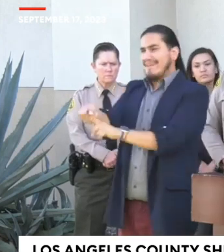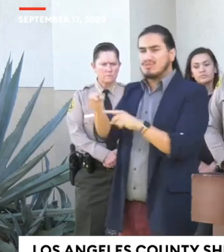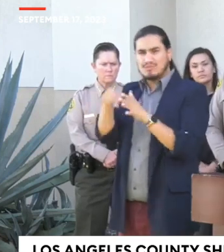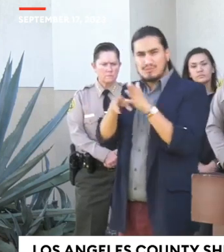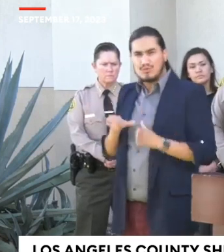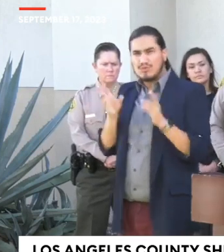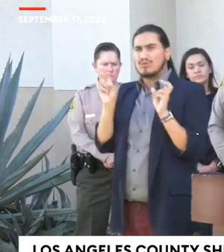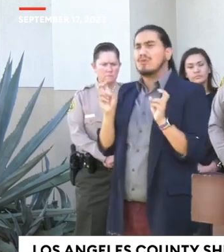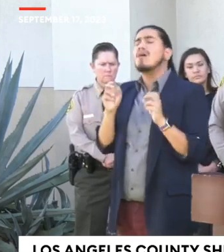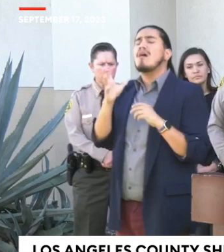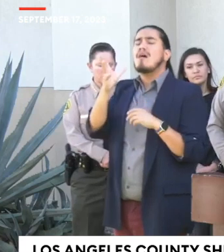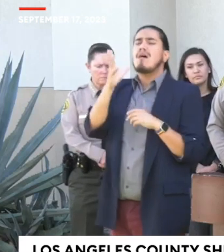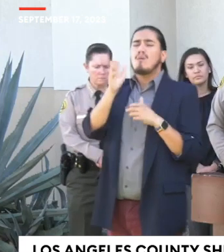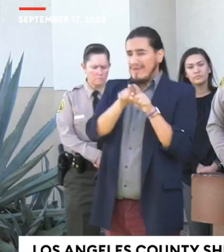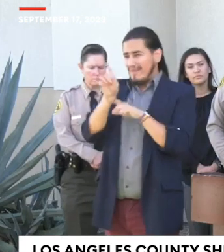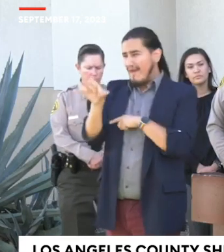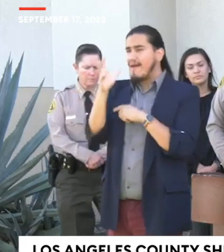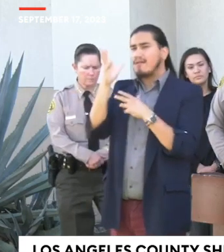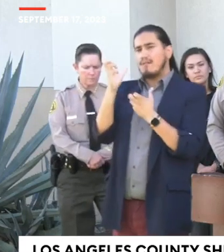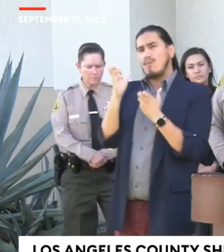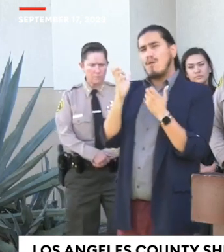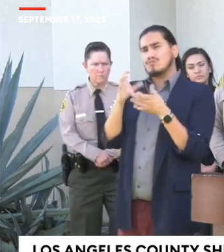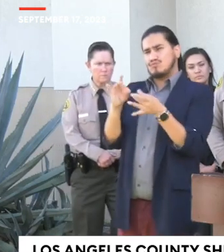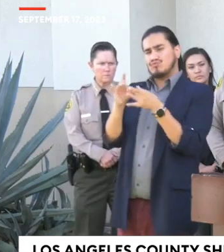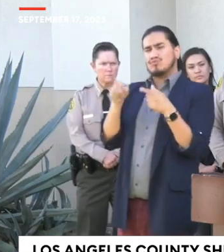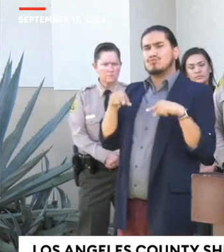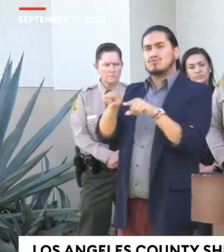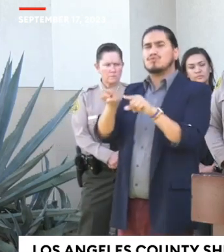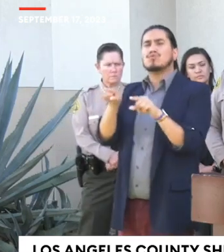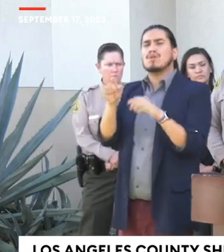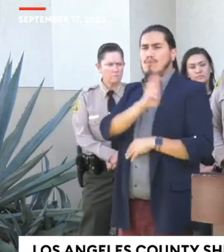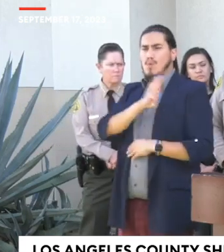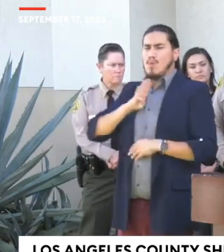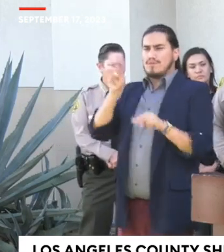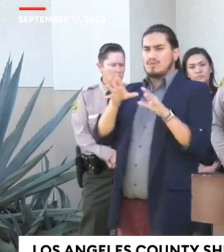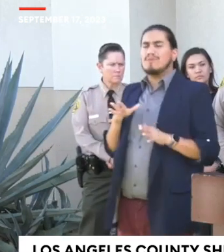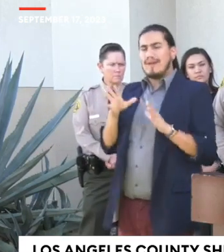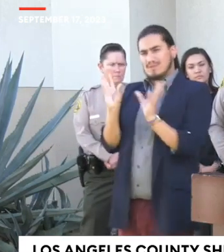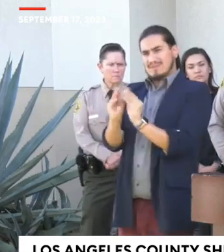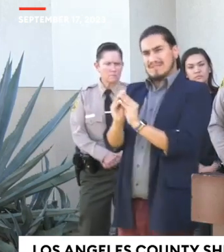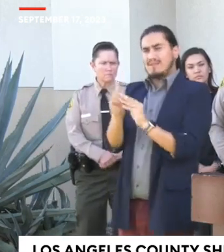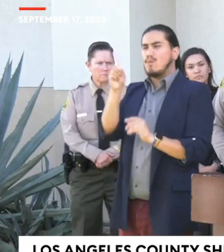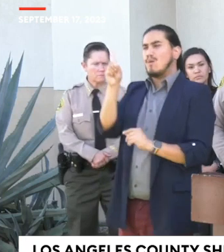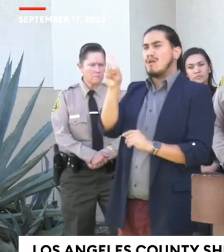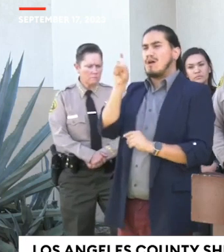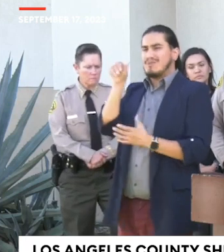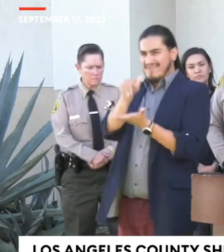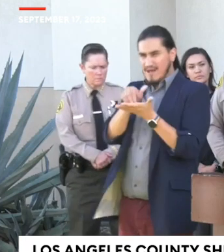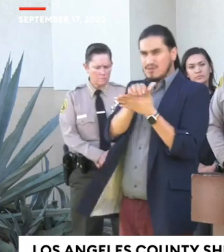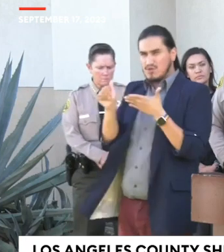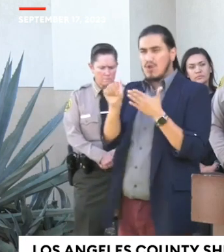an incentive, I will introduce a motion during the Board of Supervisors meeting on Tuesday to establish a $100,000 reward